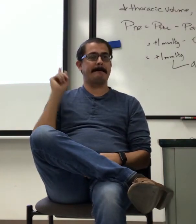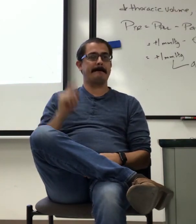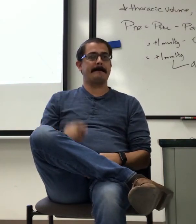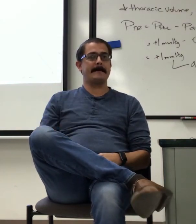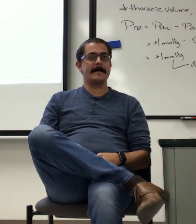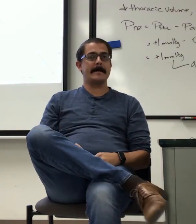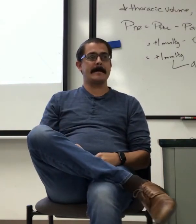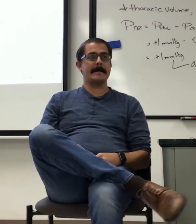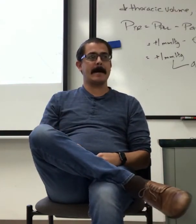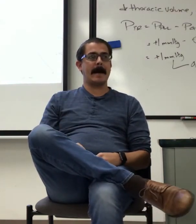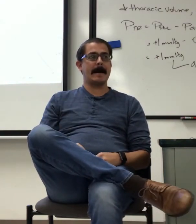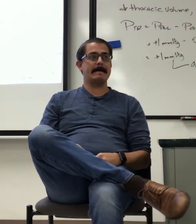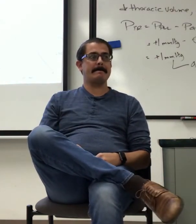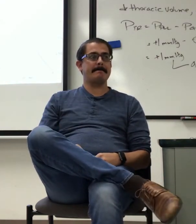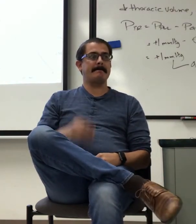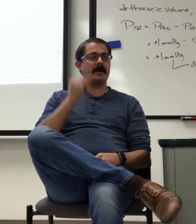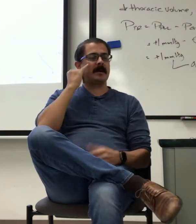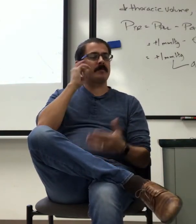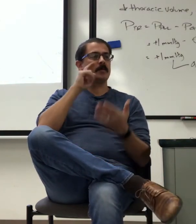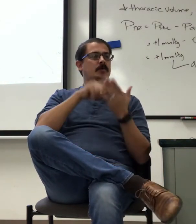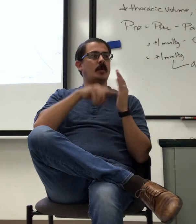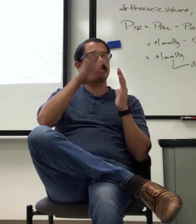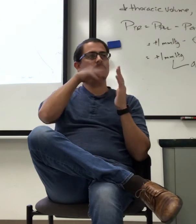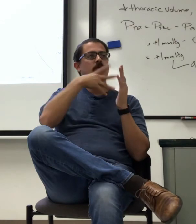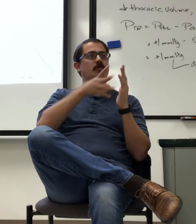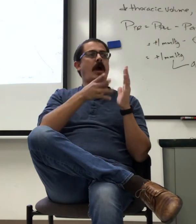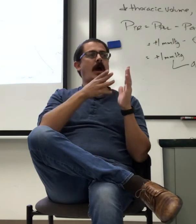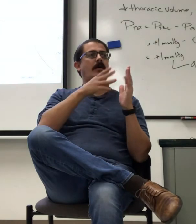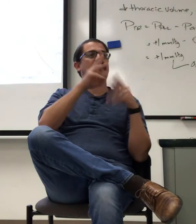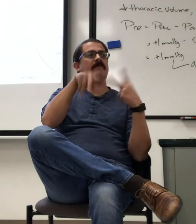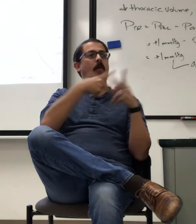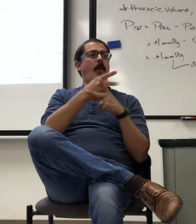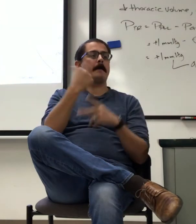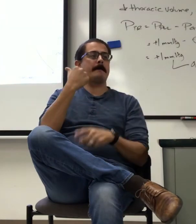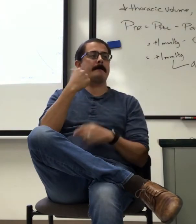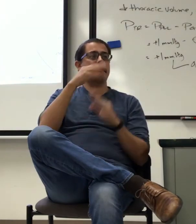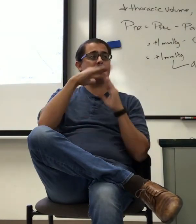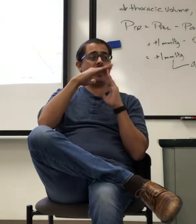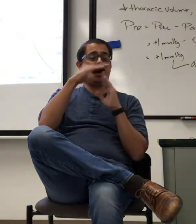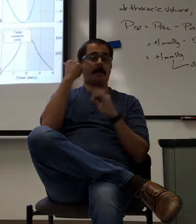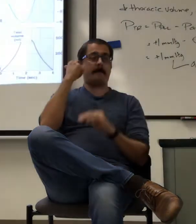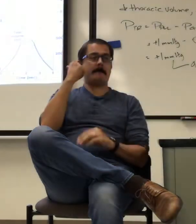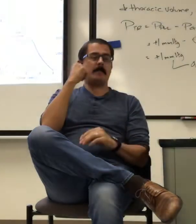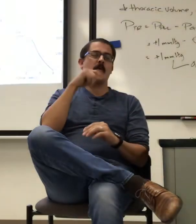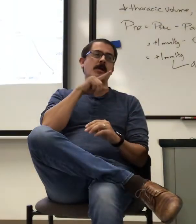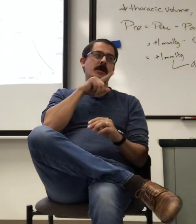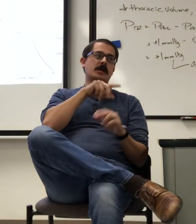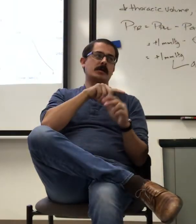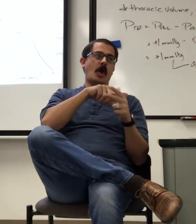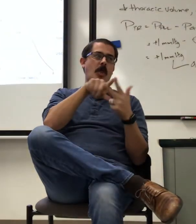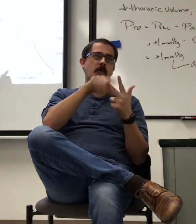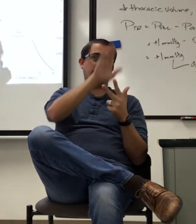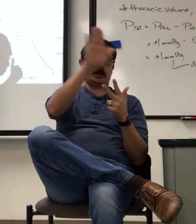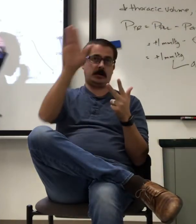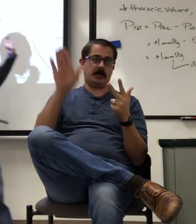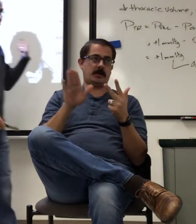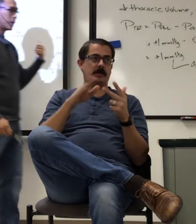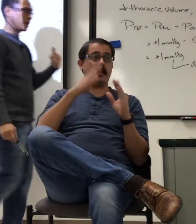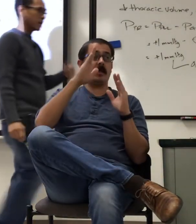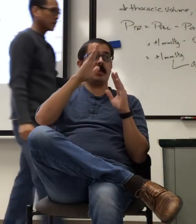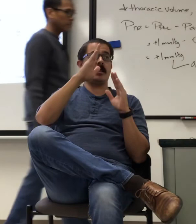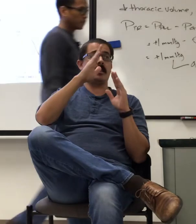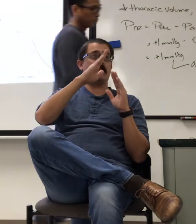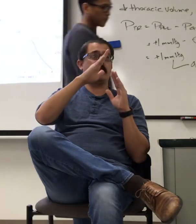And so kind of look at it in graph form. Look at the top graph. Well, actually look at all three, but look at the top graph